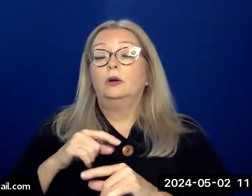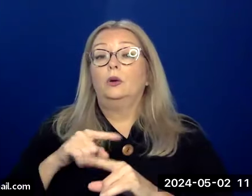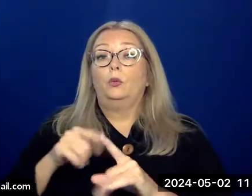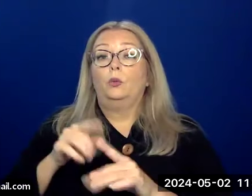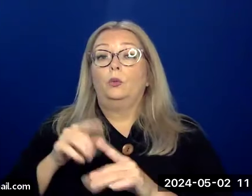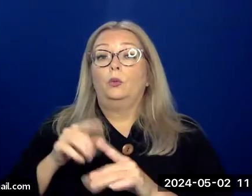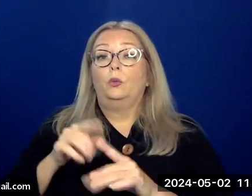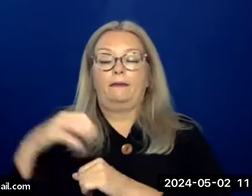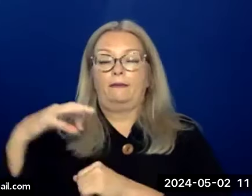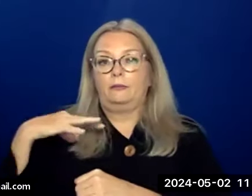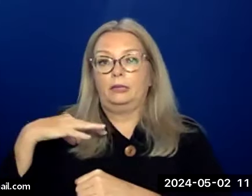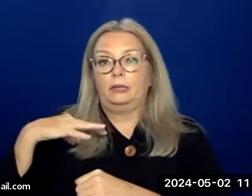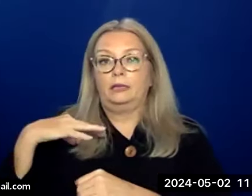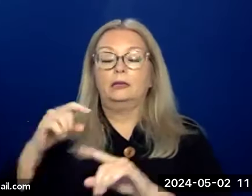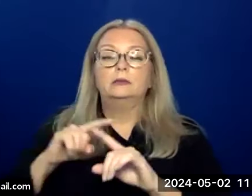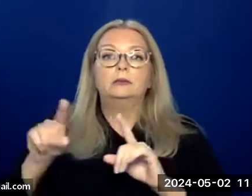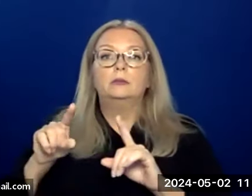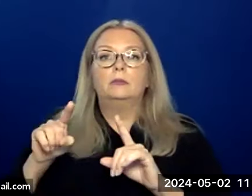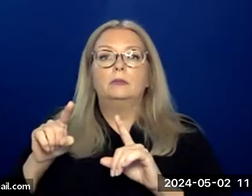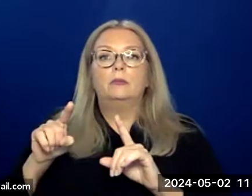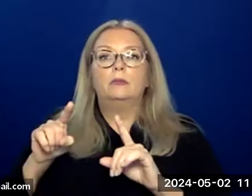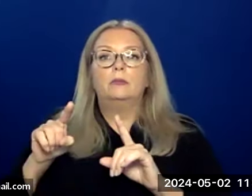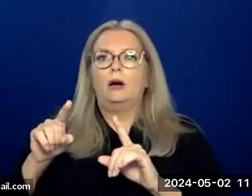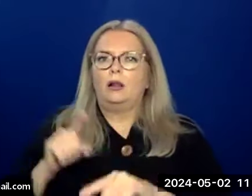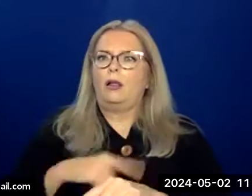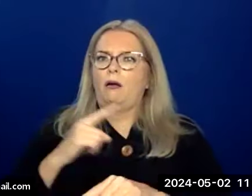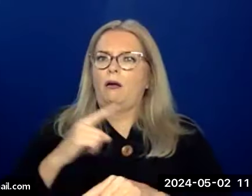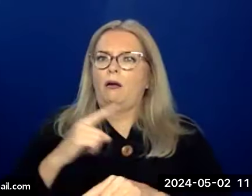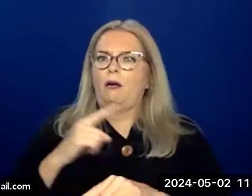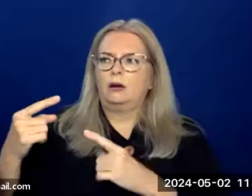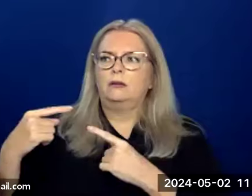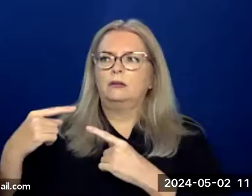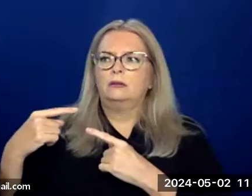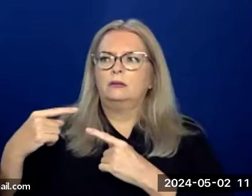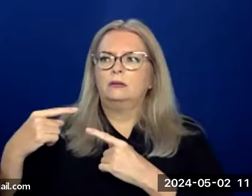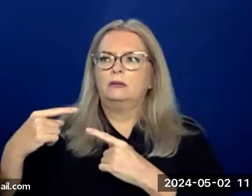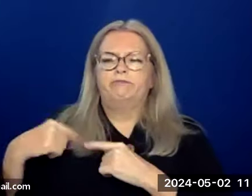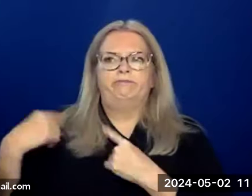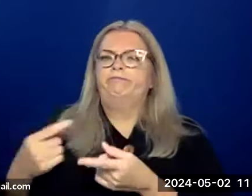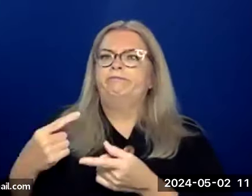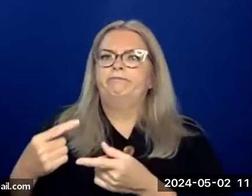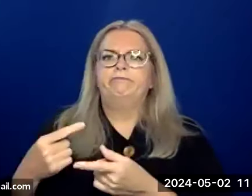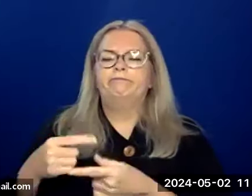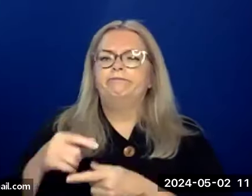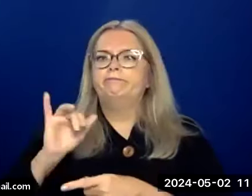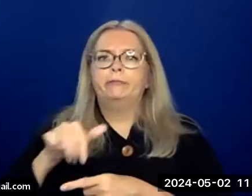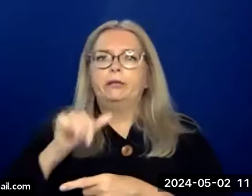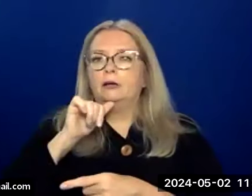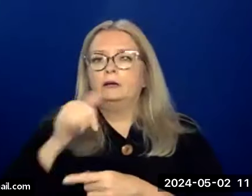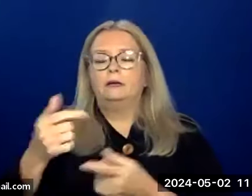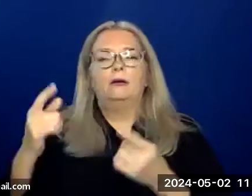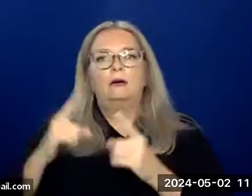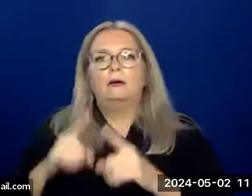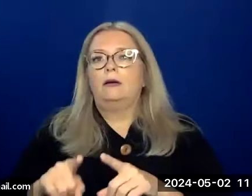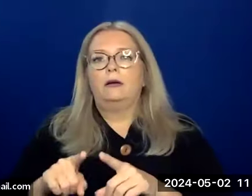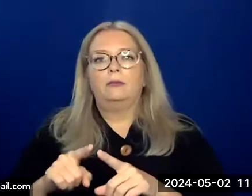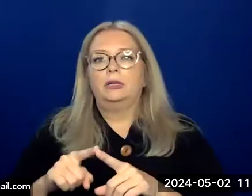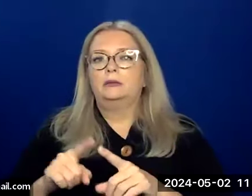application, but it's been quite a while now that does not happen until it comes up